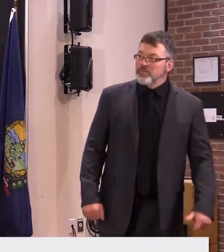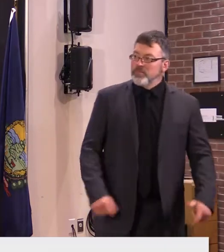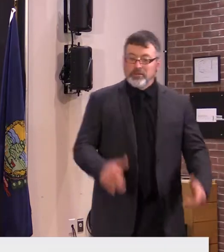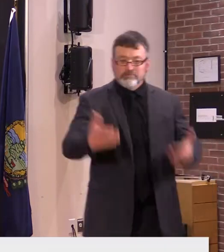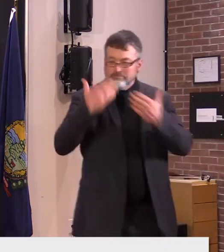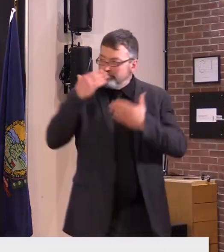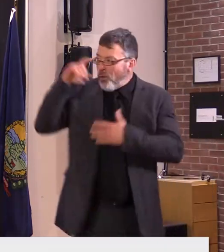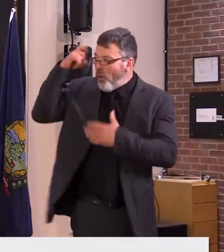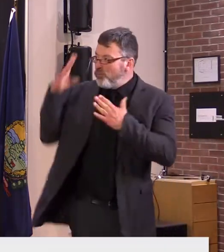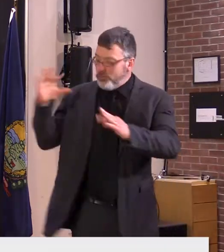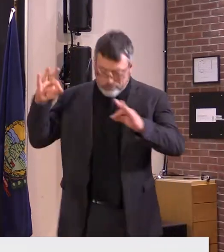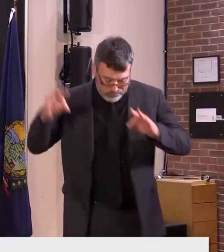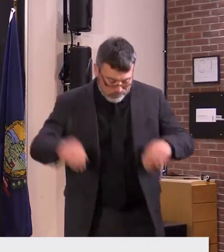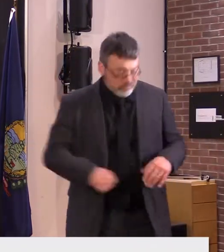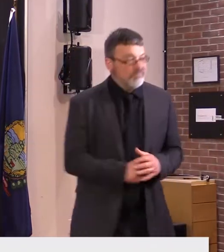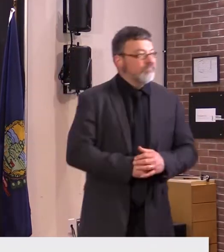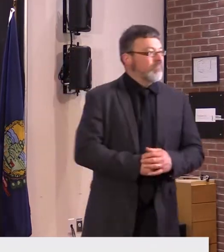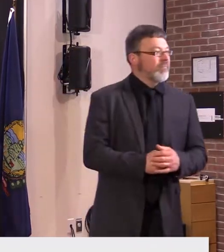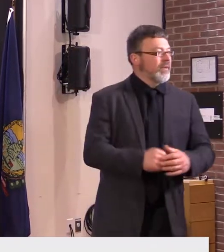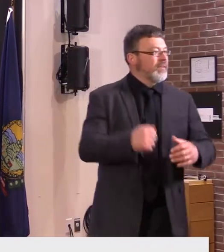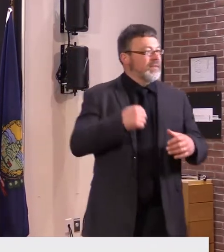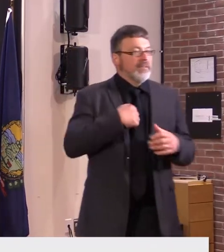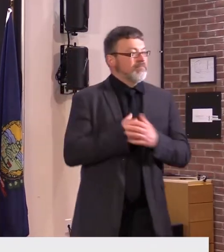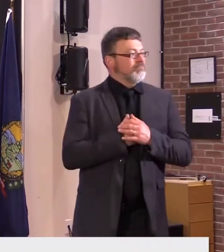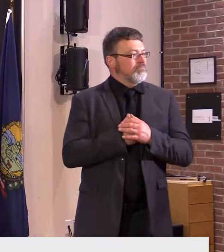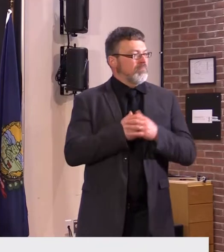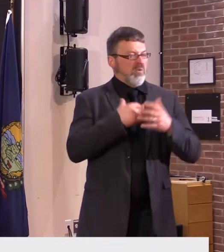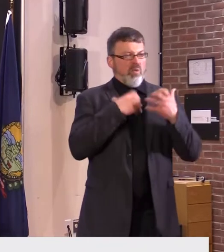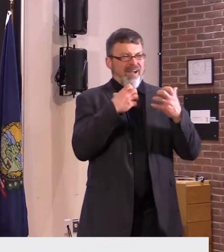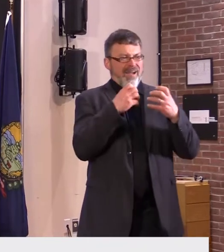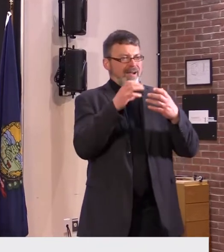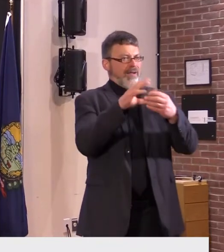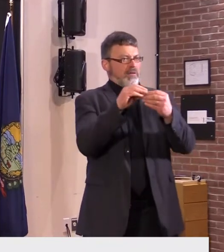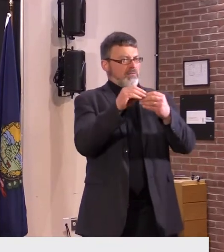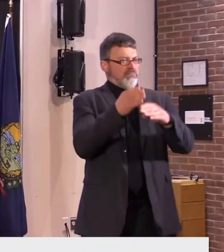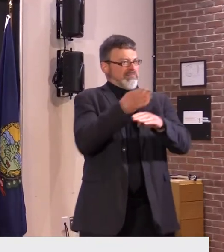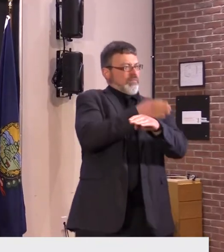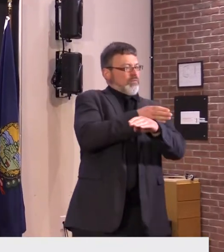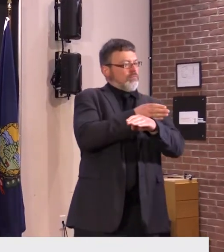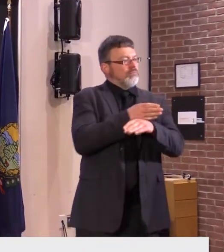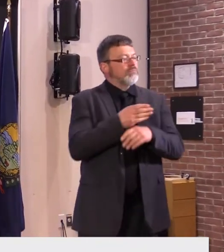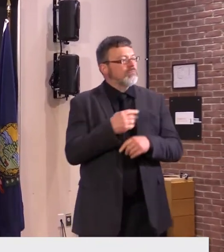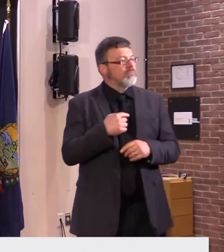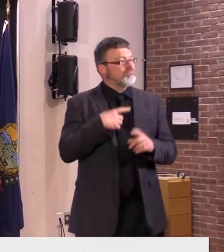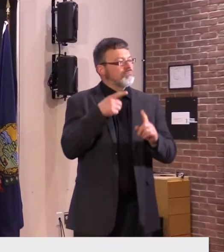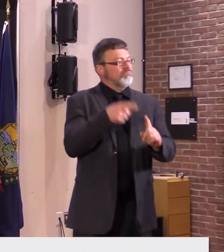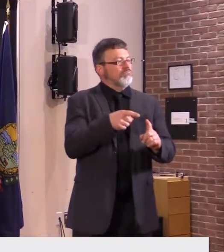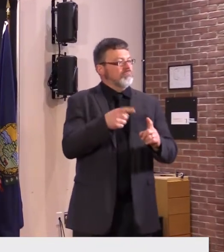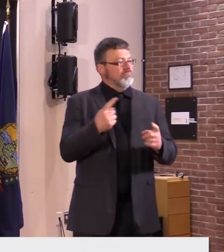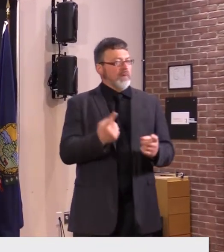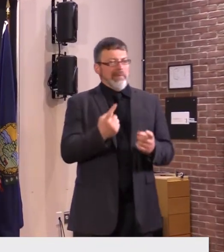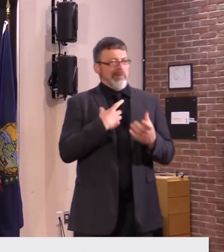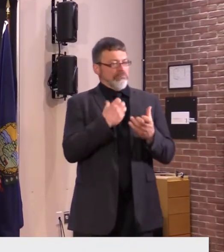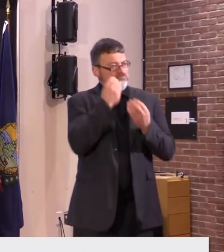Thank you, Governor. Before I get into my remarks, which will span